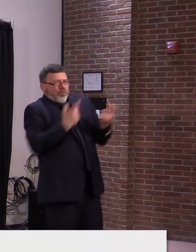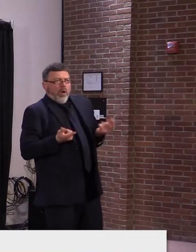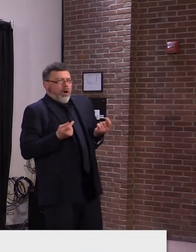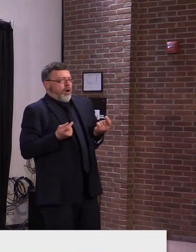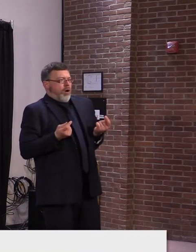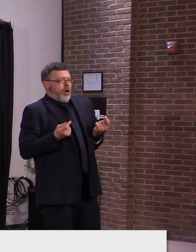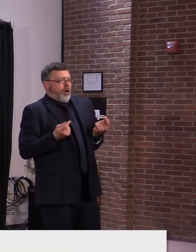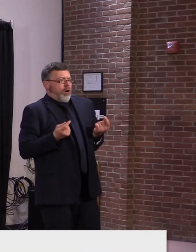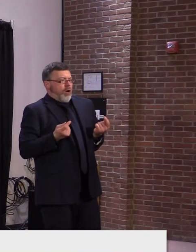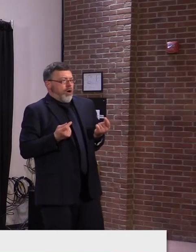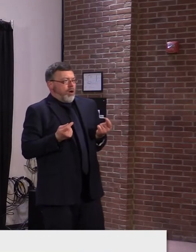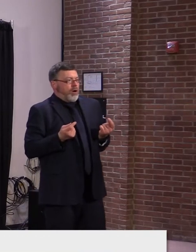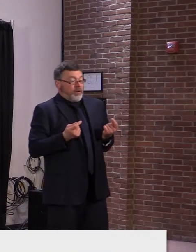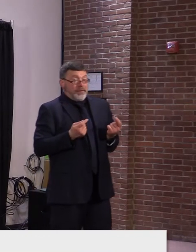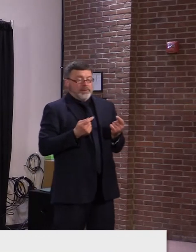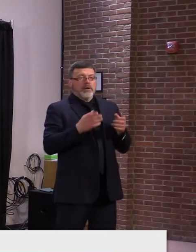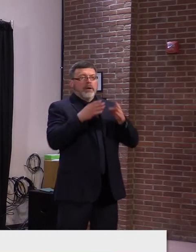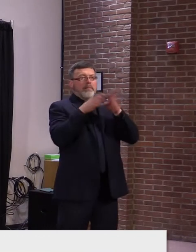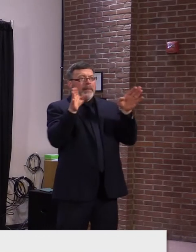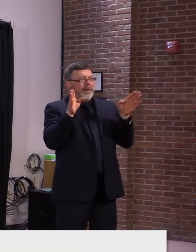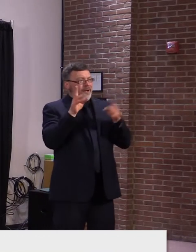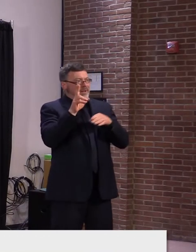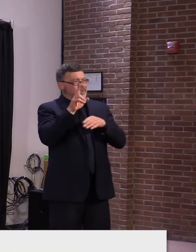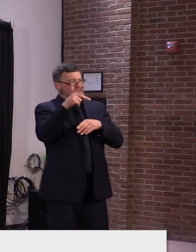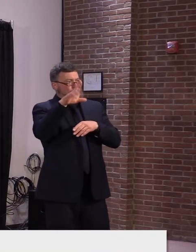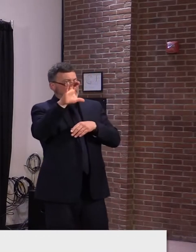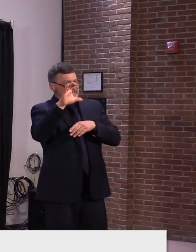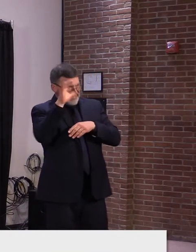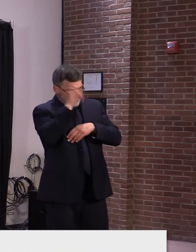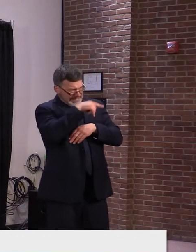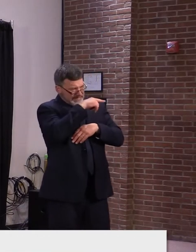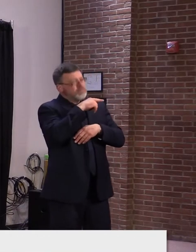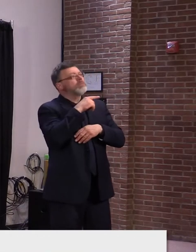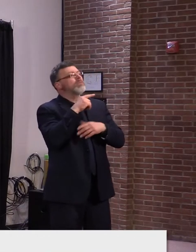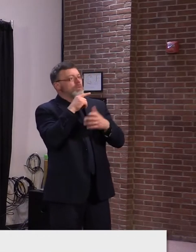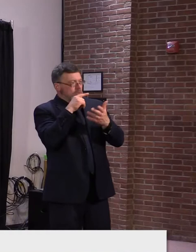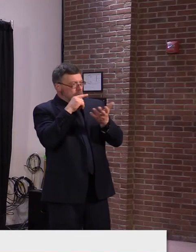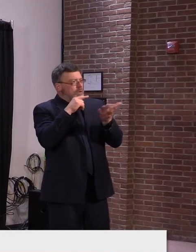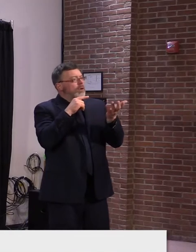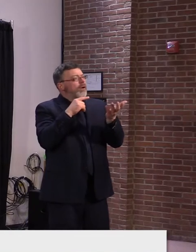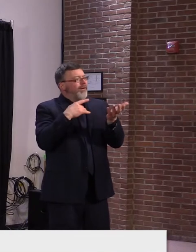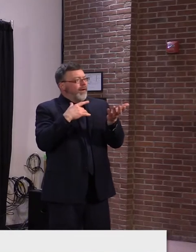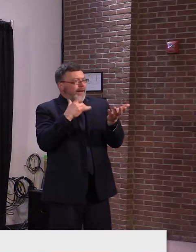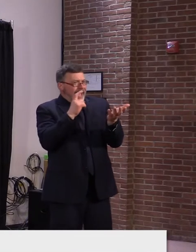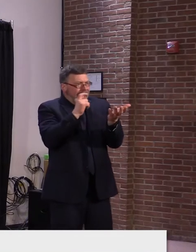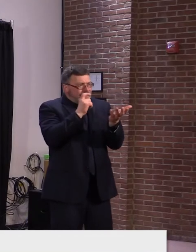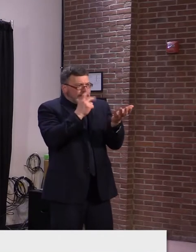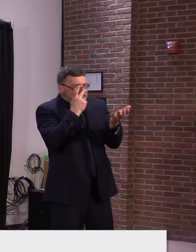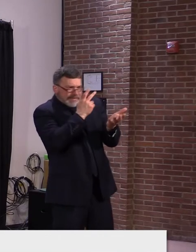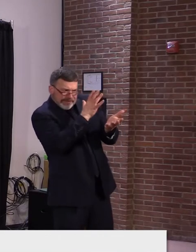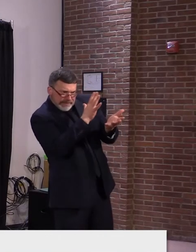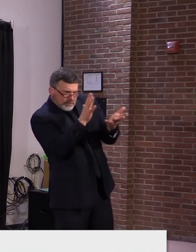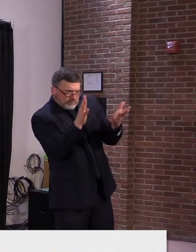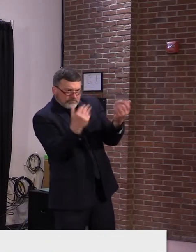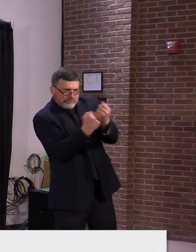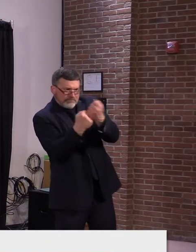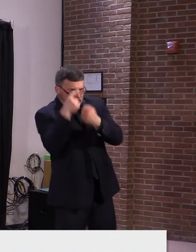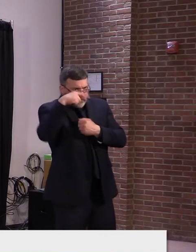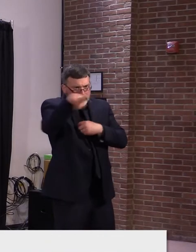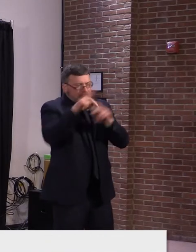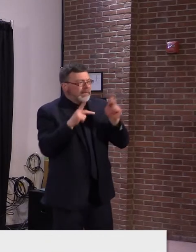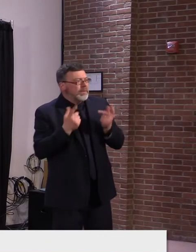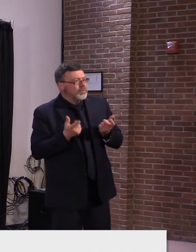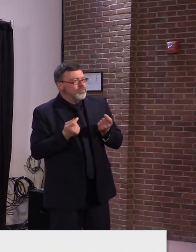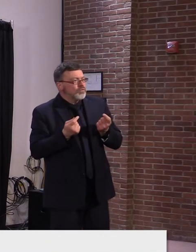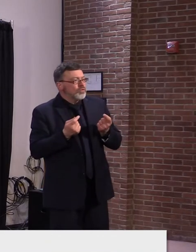PUC make a lot of those decisions to abdicate their authority, I guess, and give it to the PUC